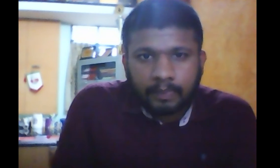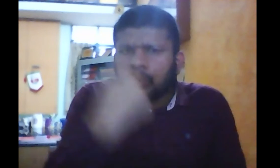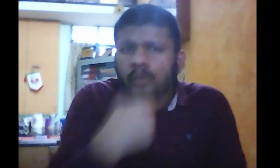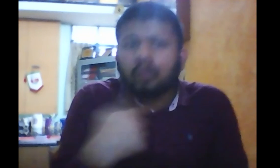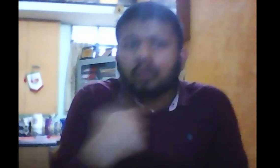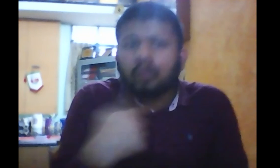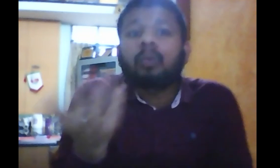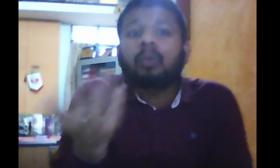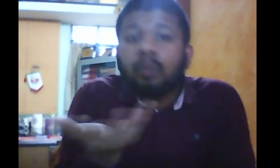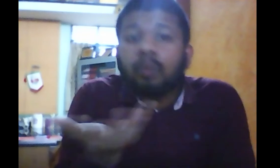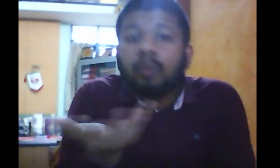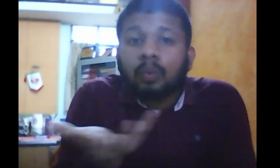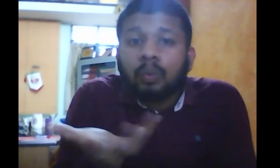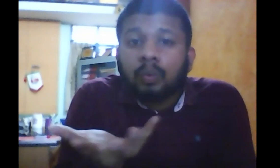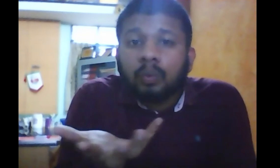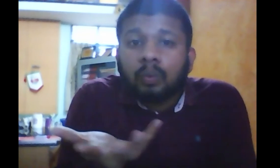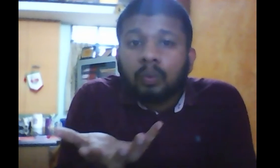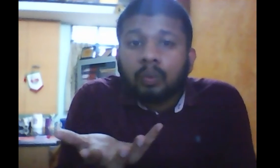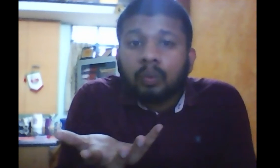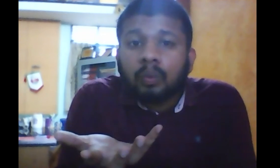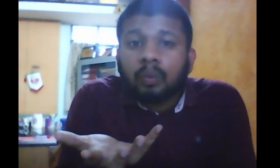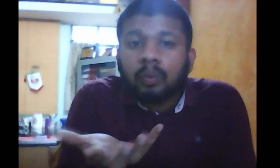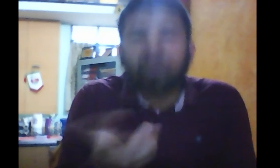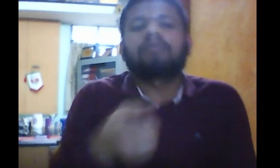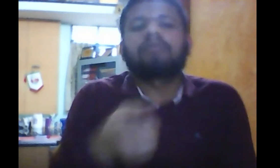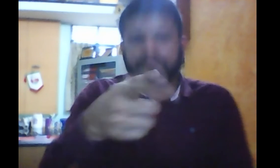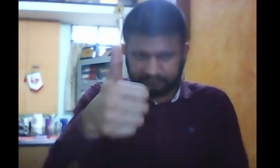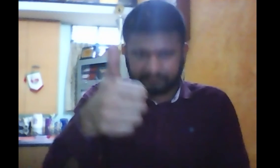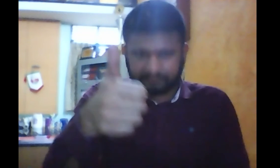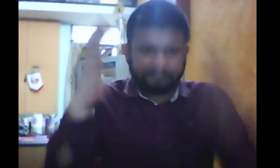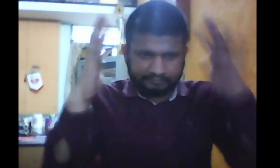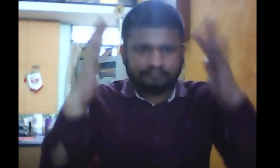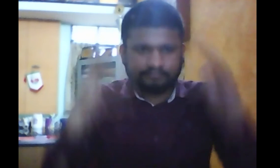This and who? Face. Yeah. Good. Very good.